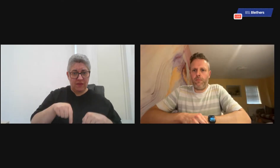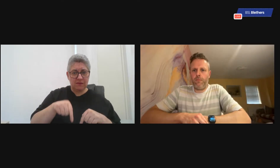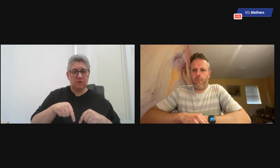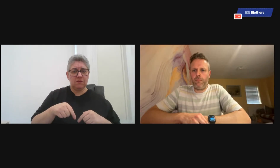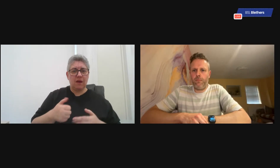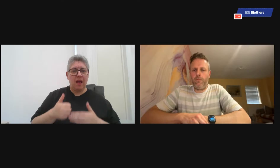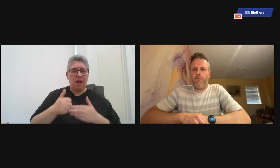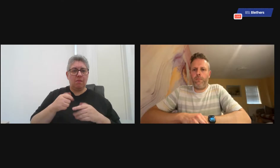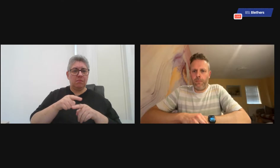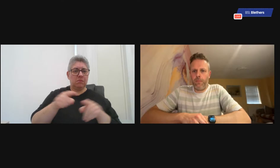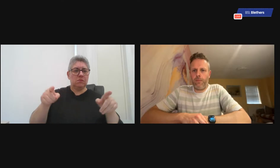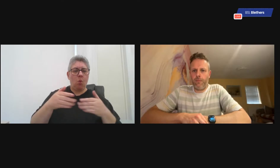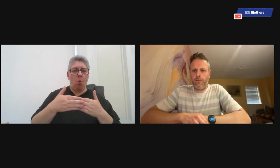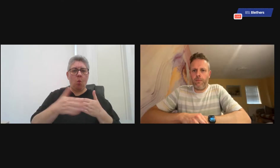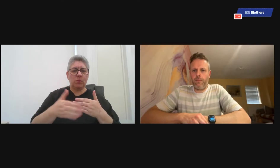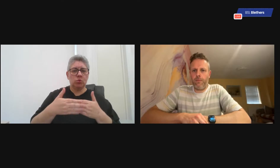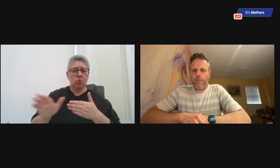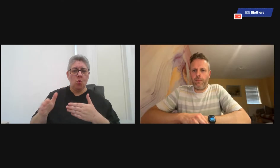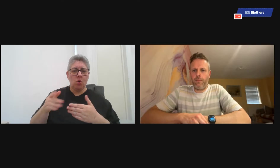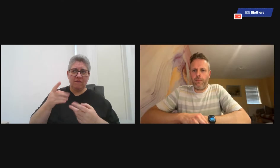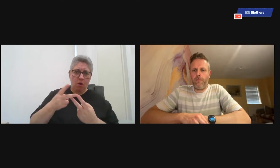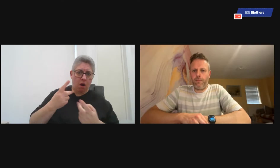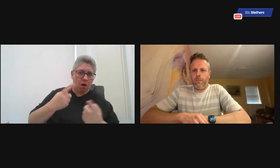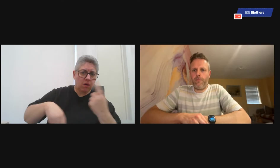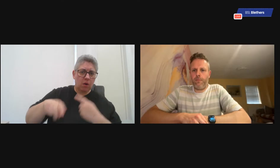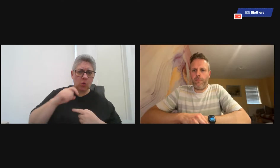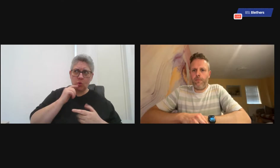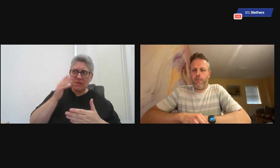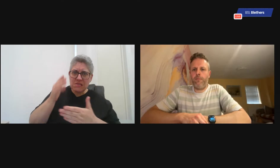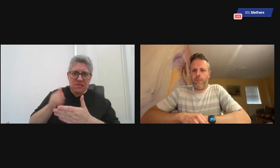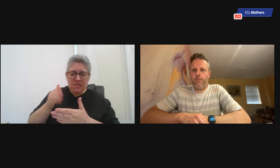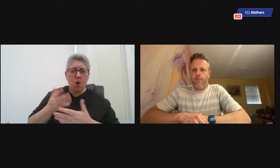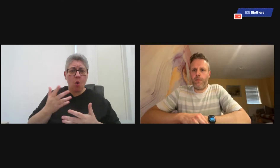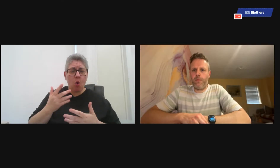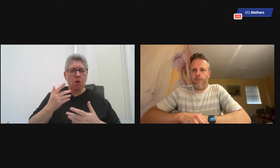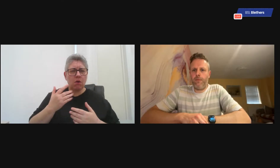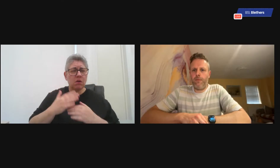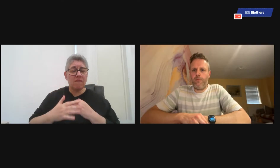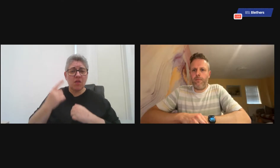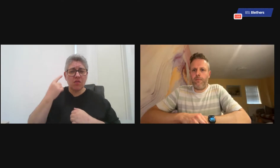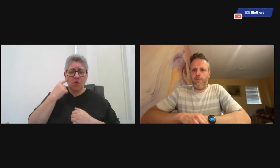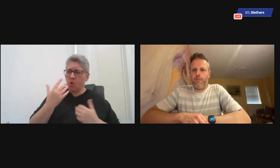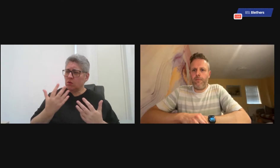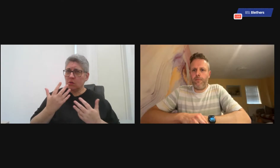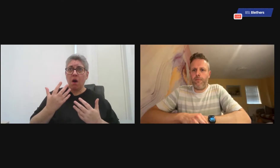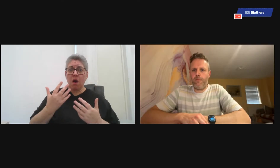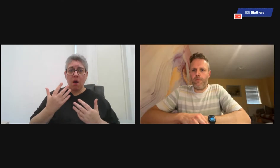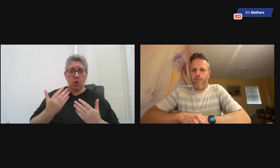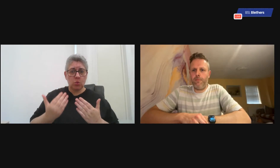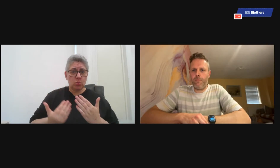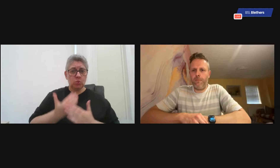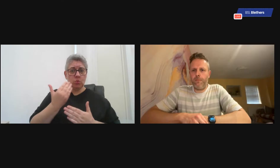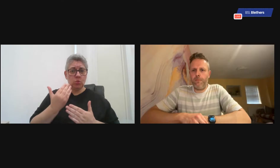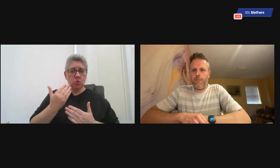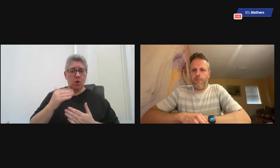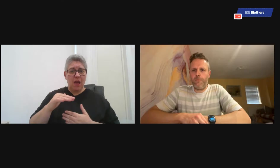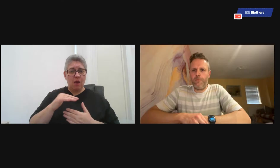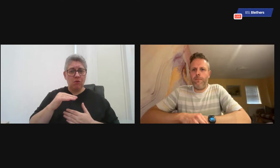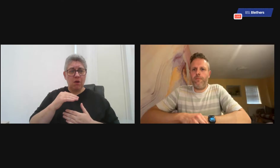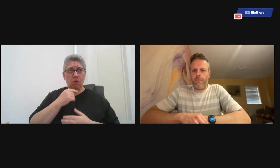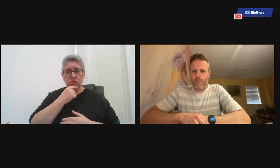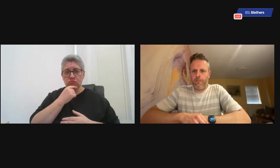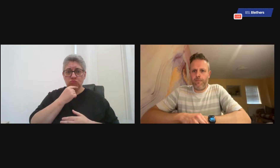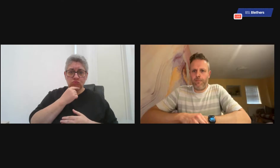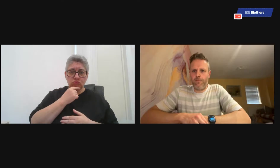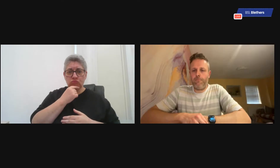people to know that you are there, Nathan, you're offering support, you've had the experience of fostering 4 children, and